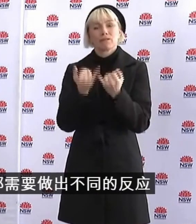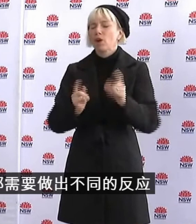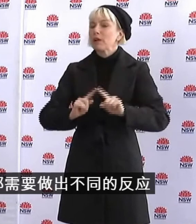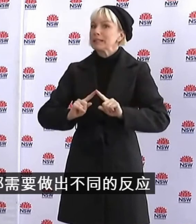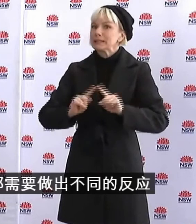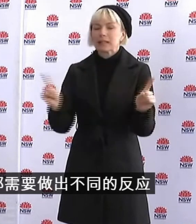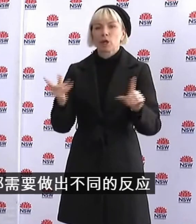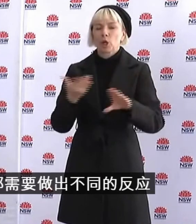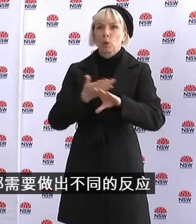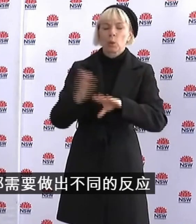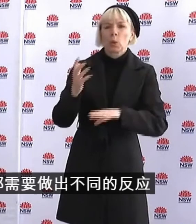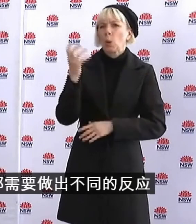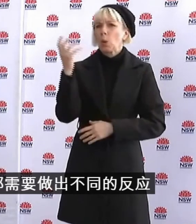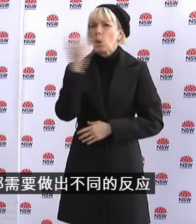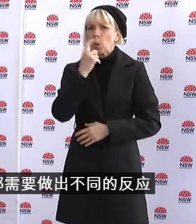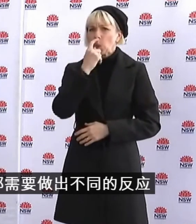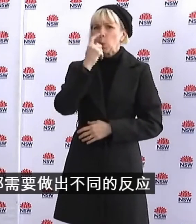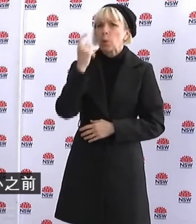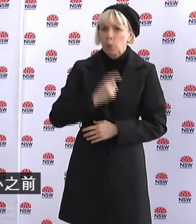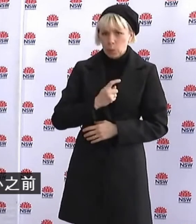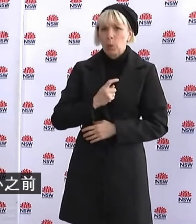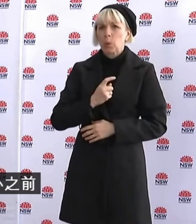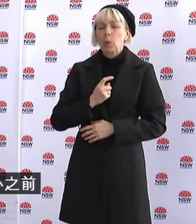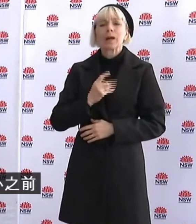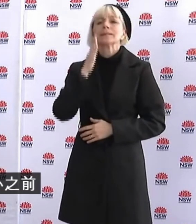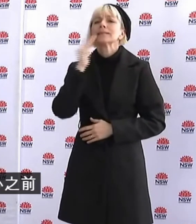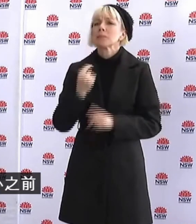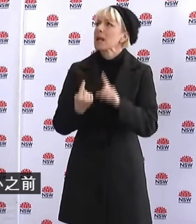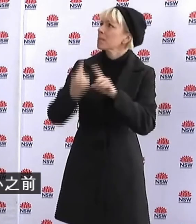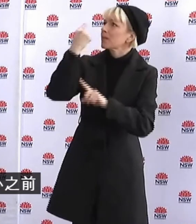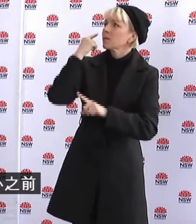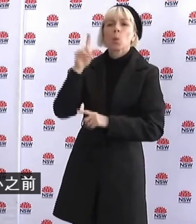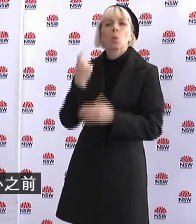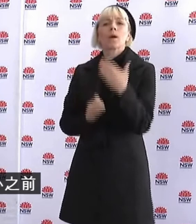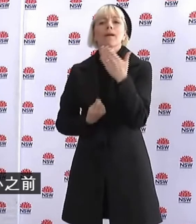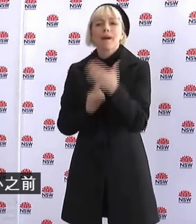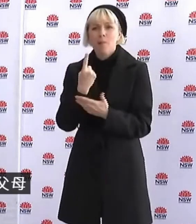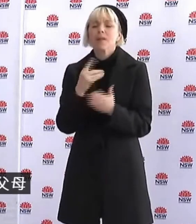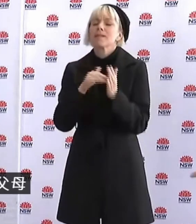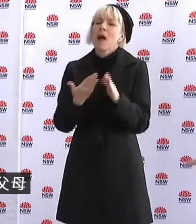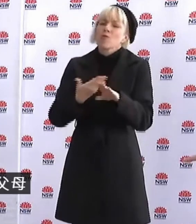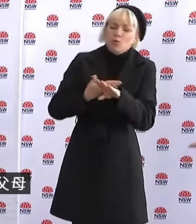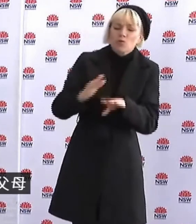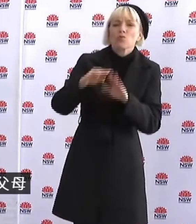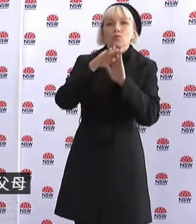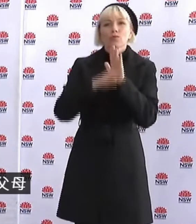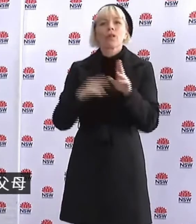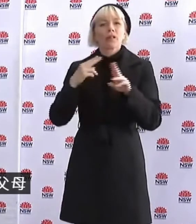need the response to be different. No matter how careful we were before, we now need to be extra careful.